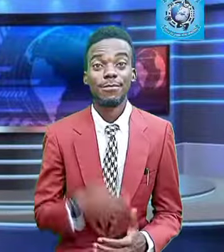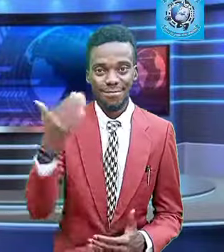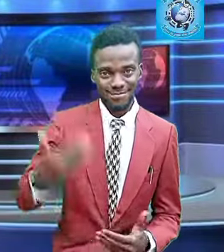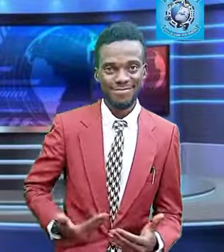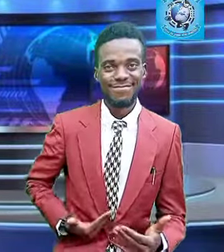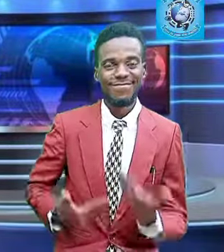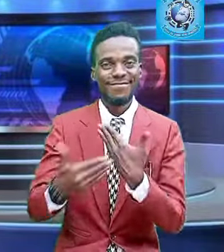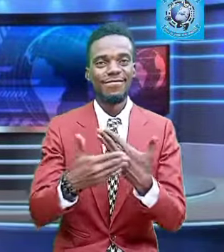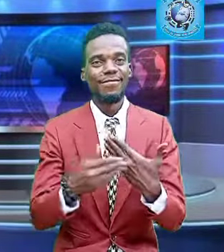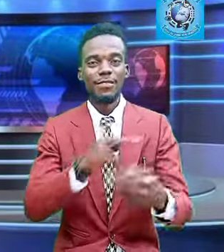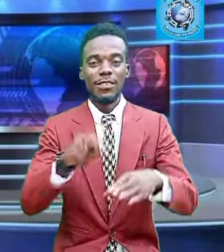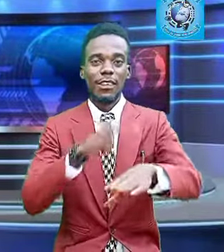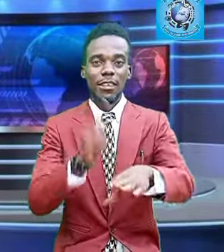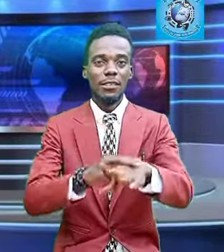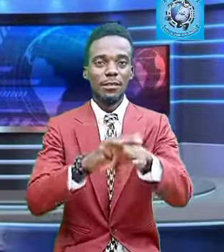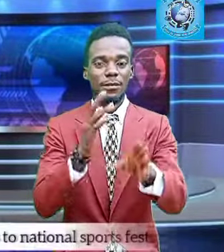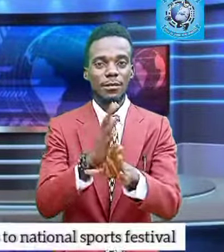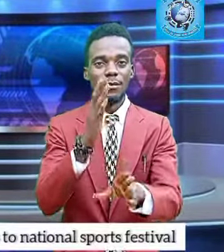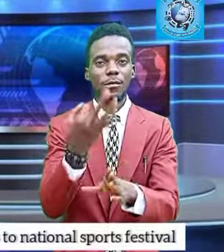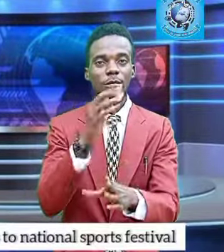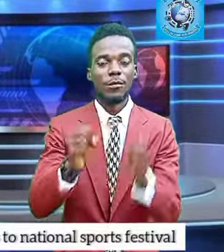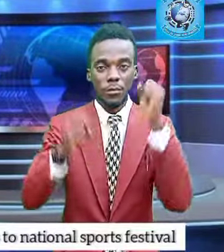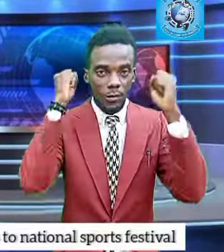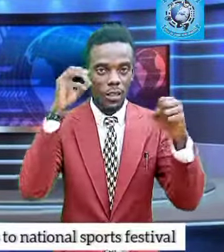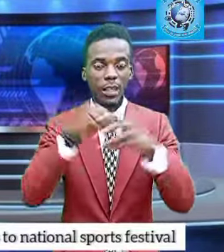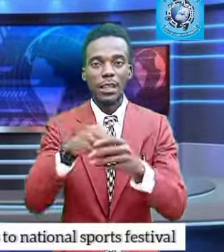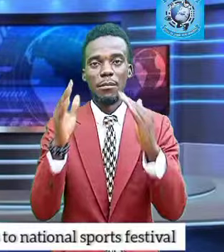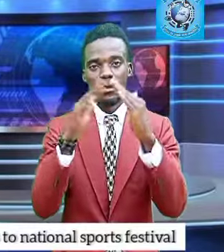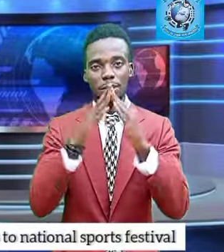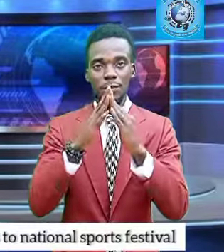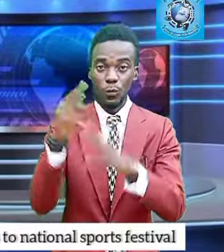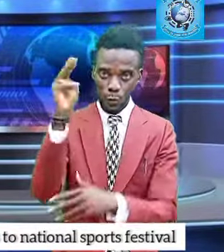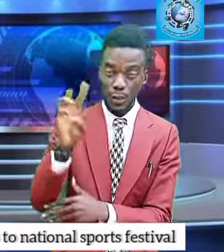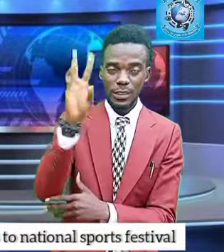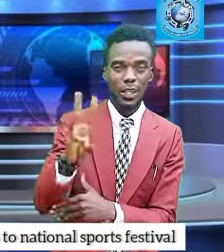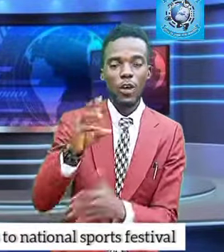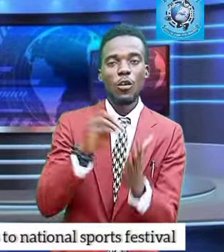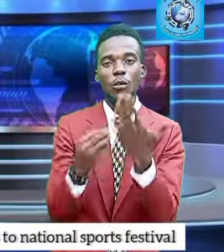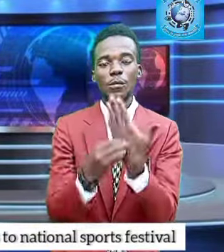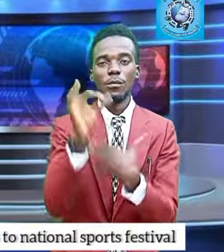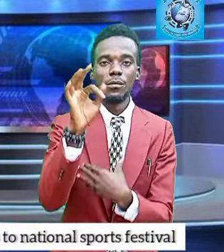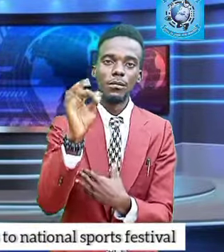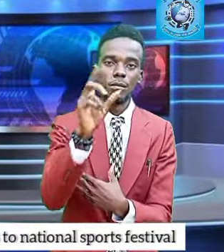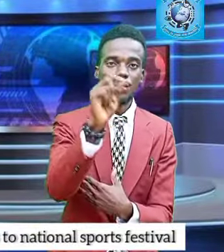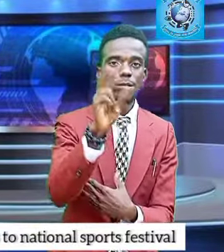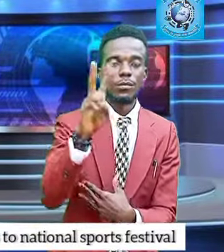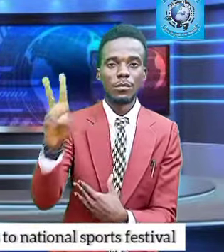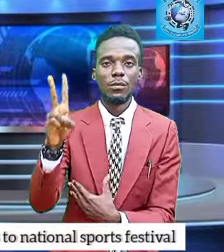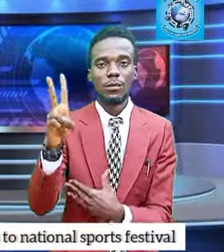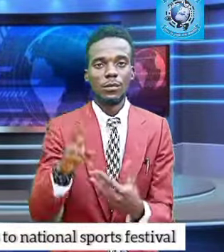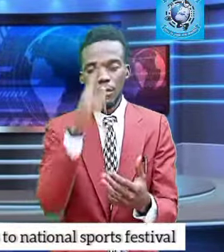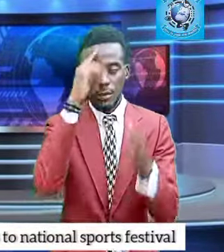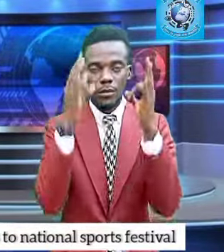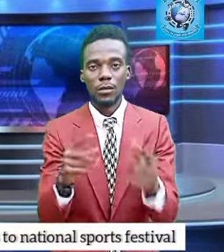Welcome back. The National Council of Sport in the annual meeting on Wednesday, October 19, 2022, reached decision to remove